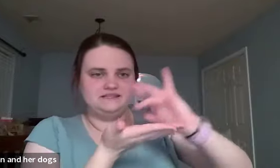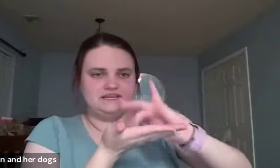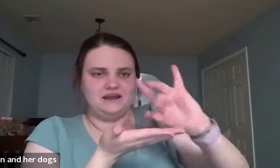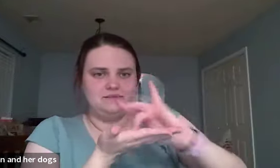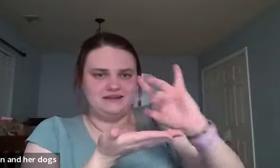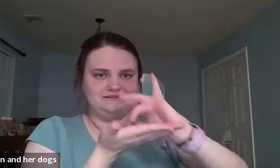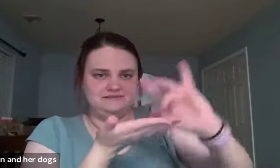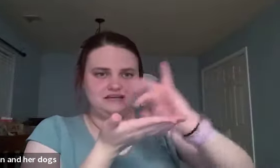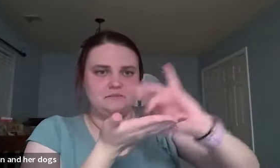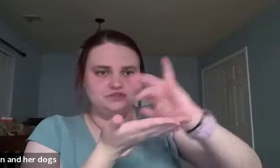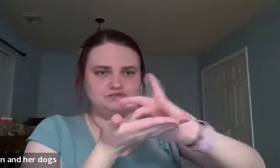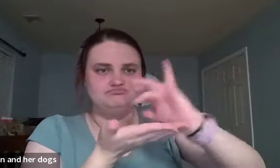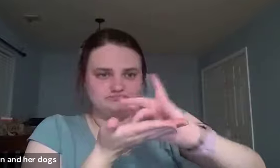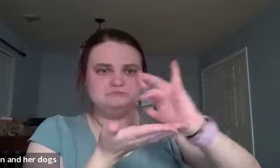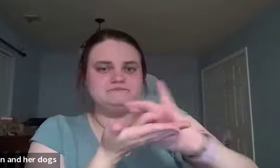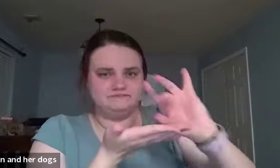and it's like iPad kind of motion.